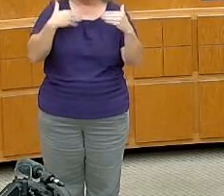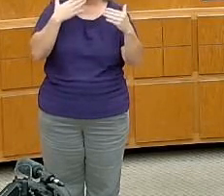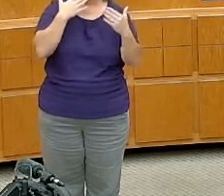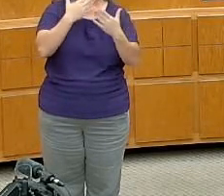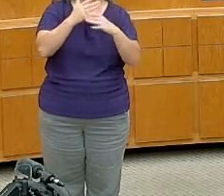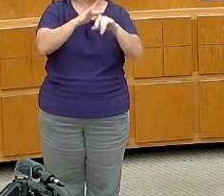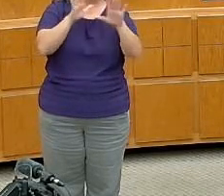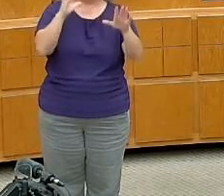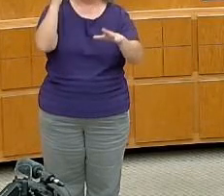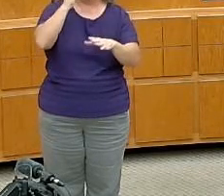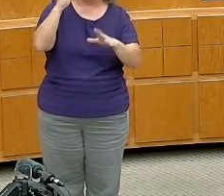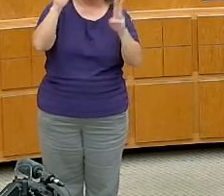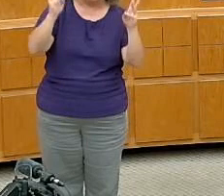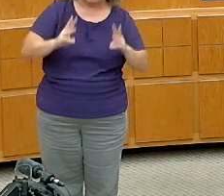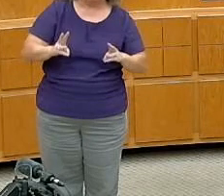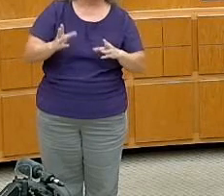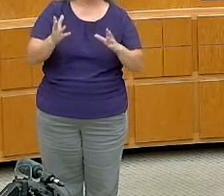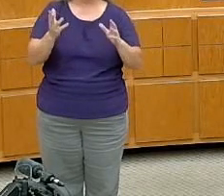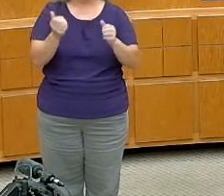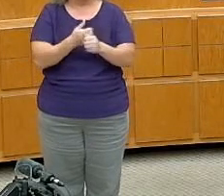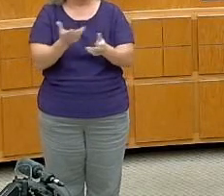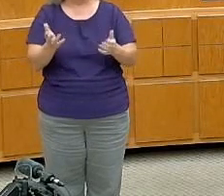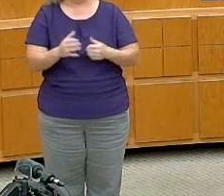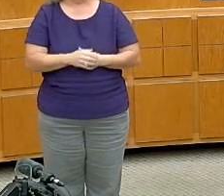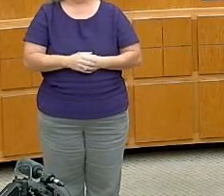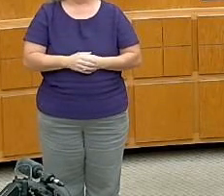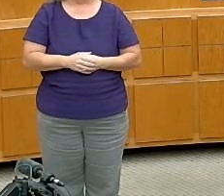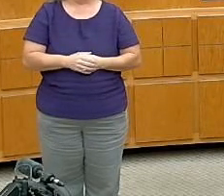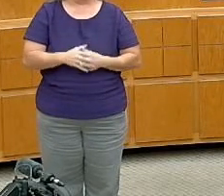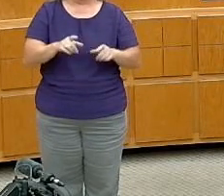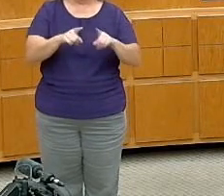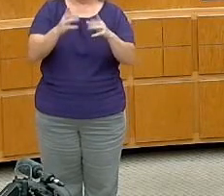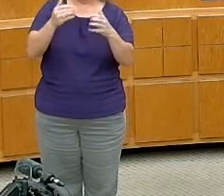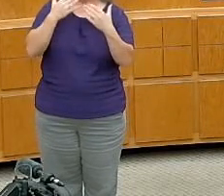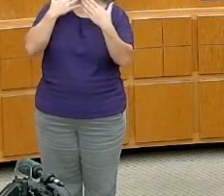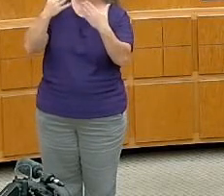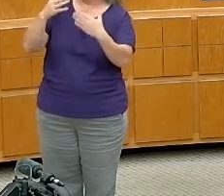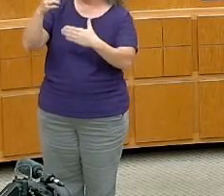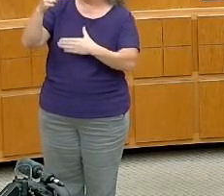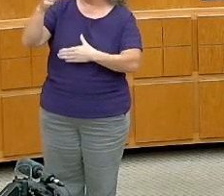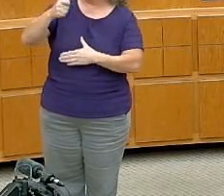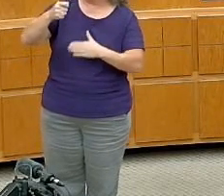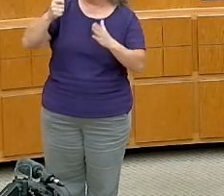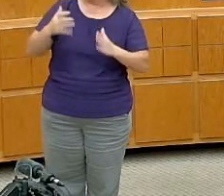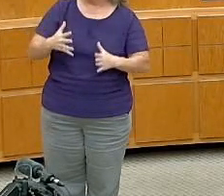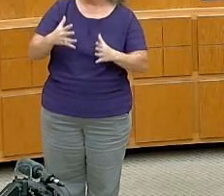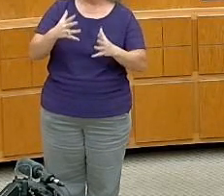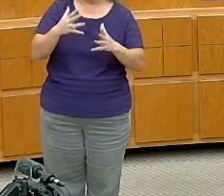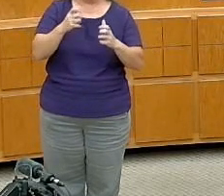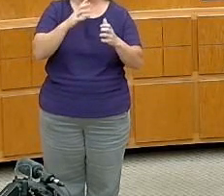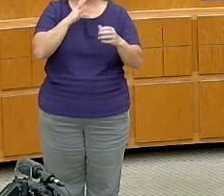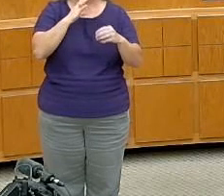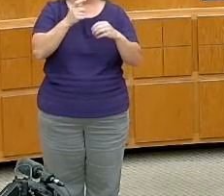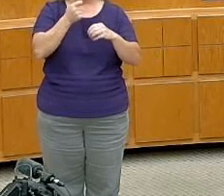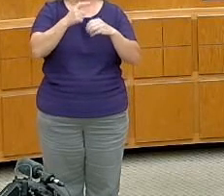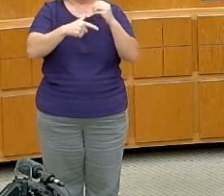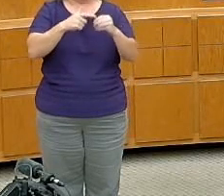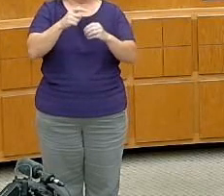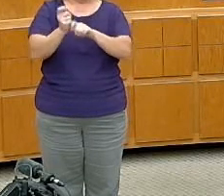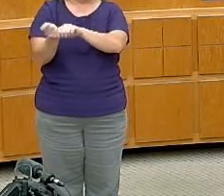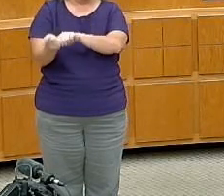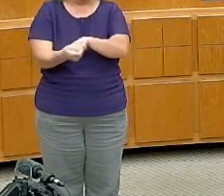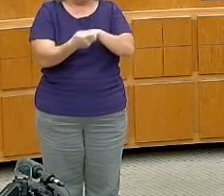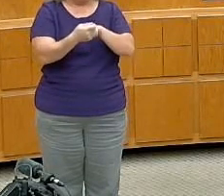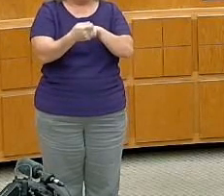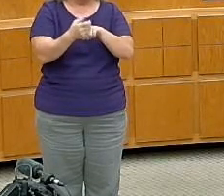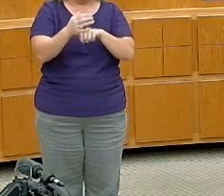beautiful weather. I also would like to thank the judge and talk a little bit about the golf courses. That became an issue at the end of last